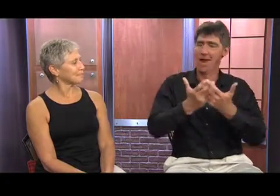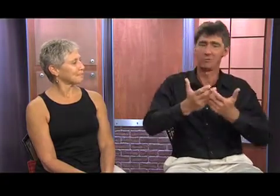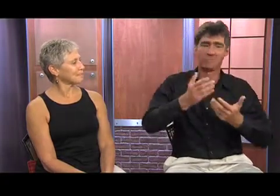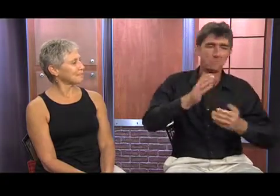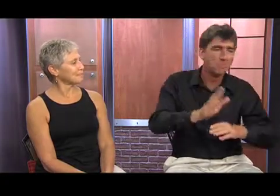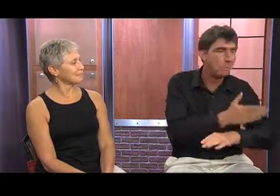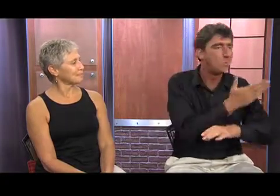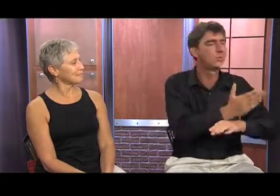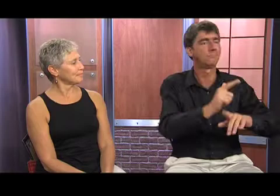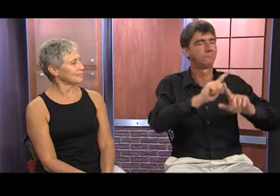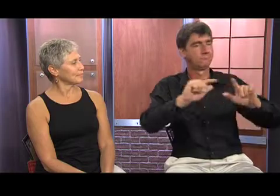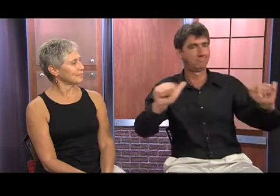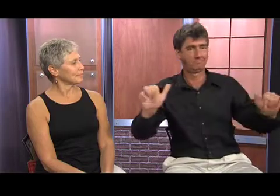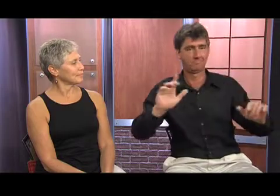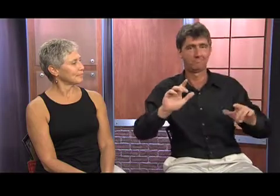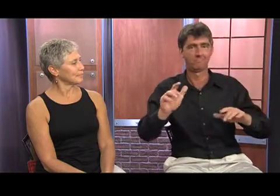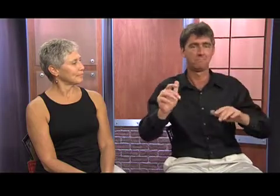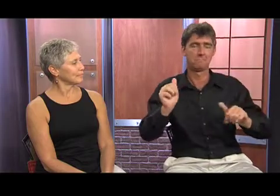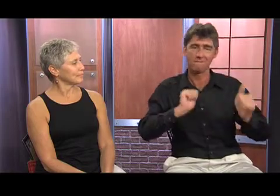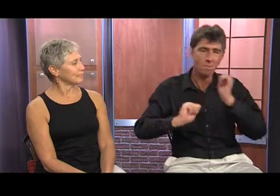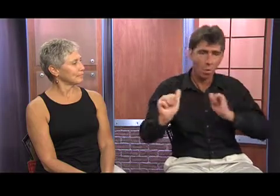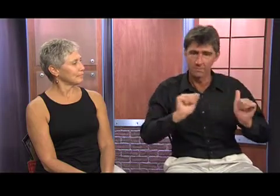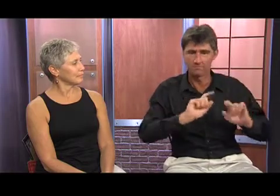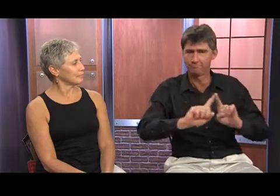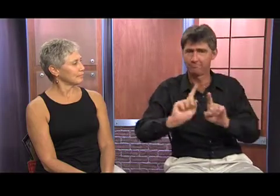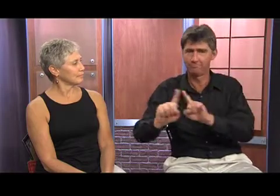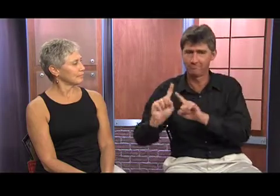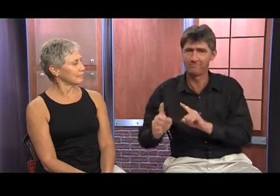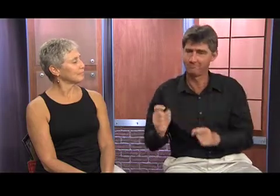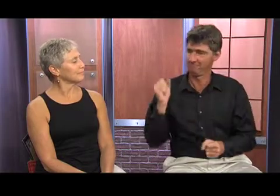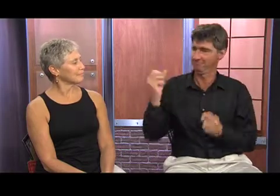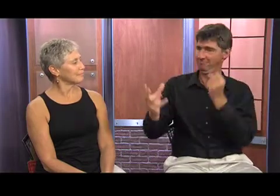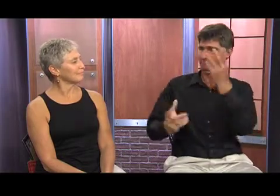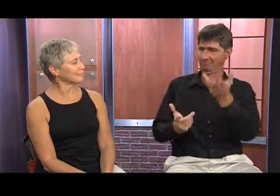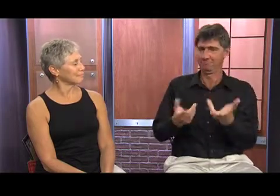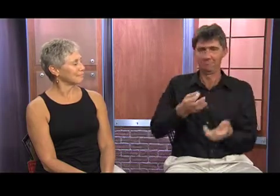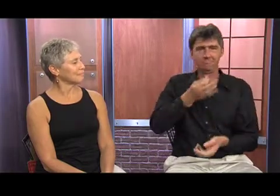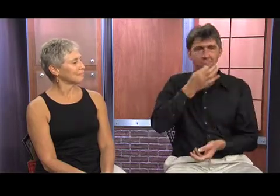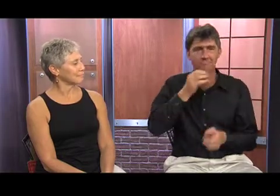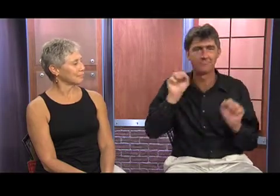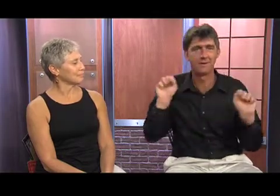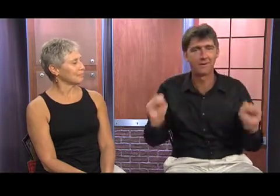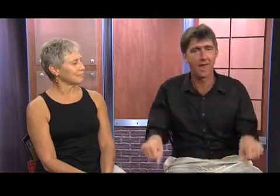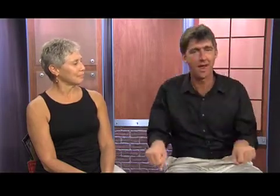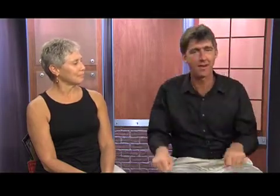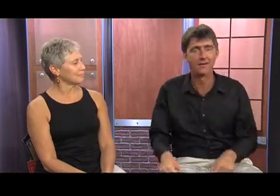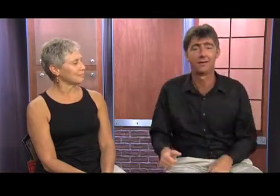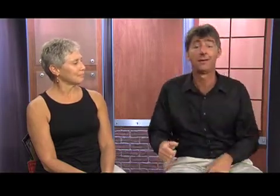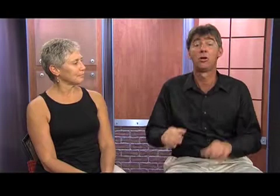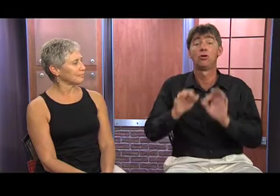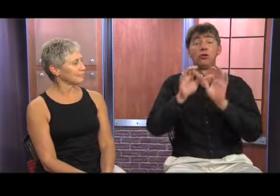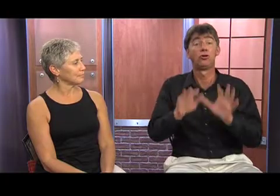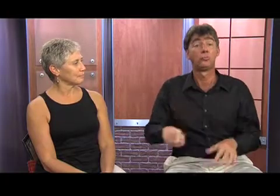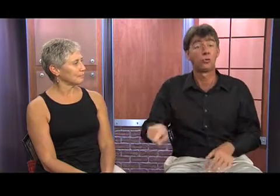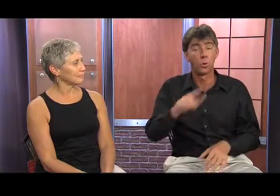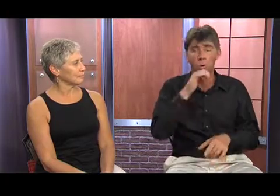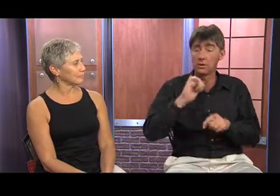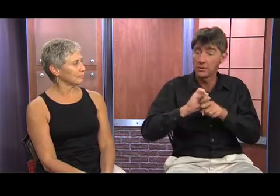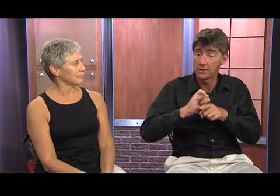and performing arts. So we spend a lot of time going through scripts, but the majority of